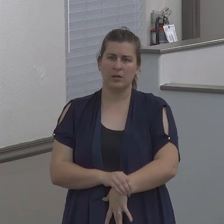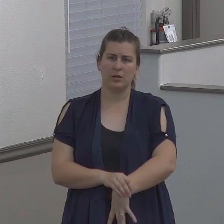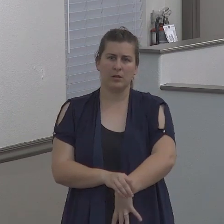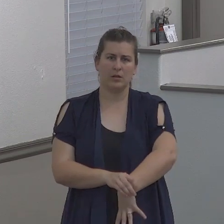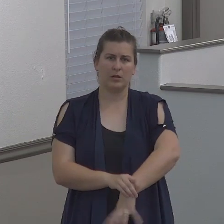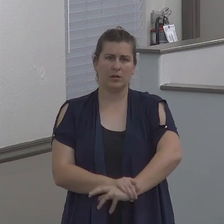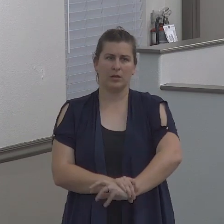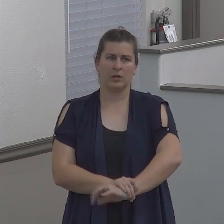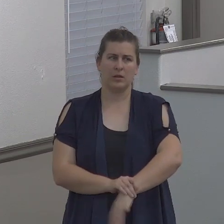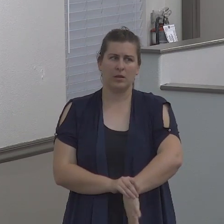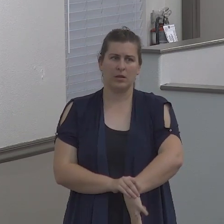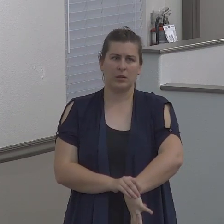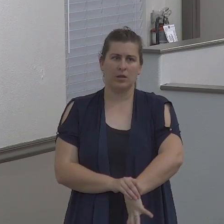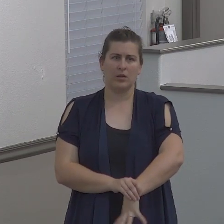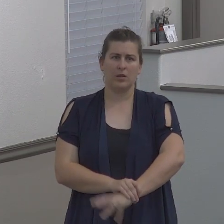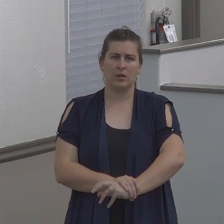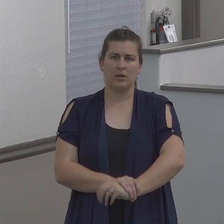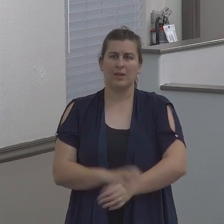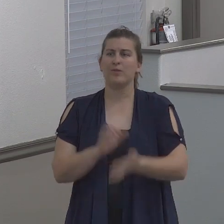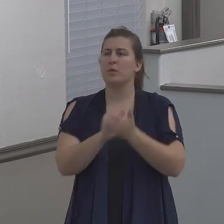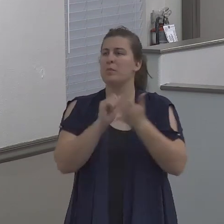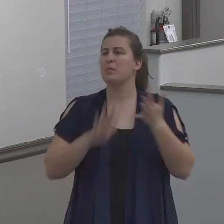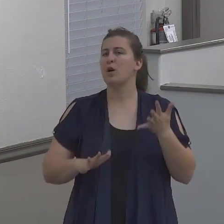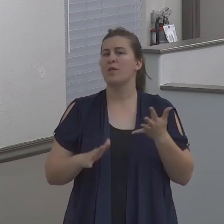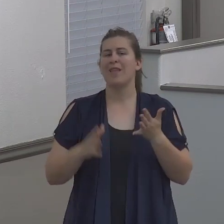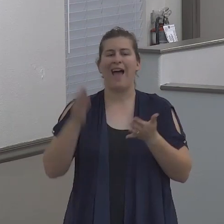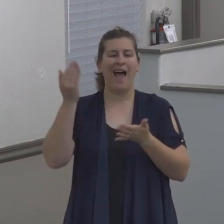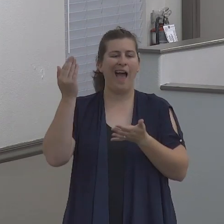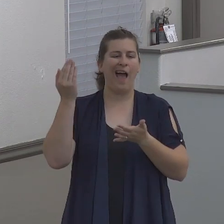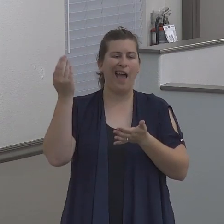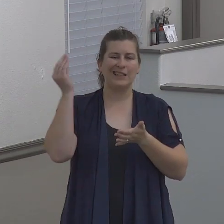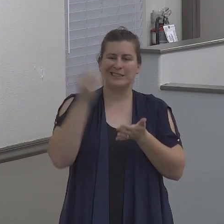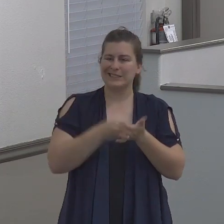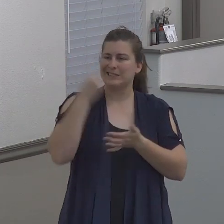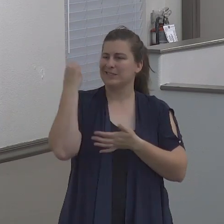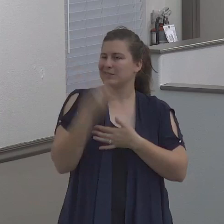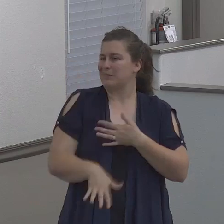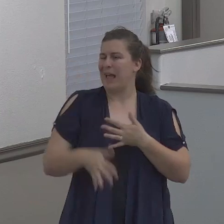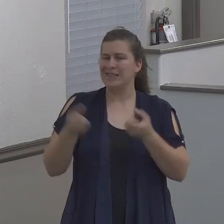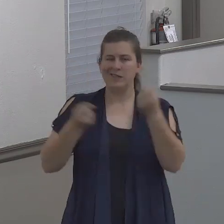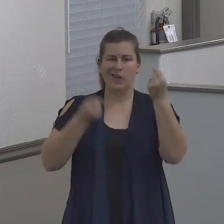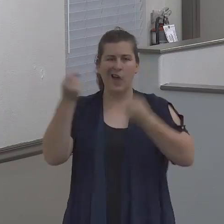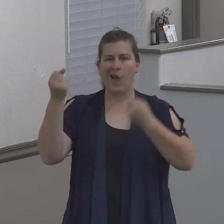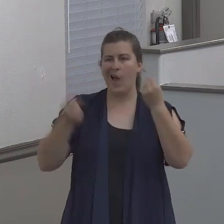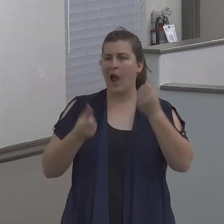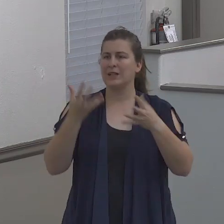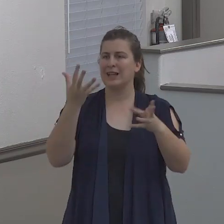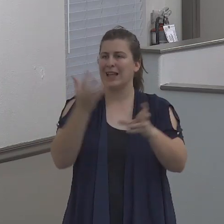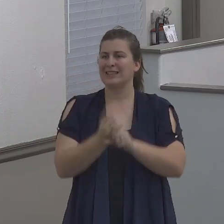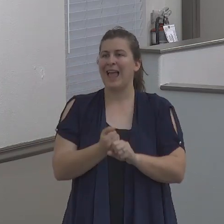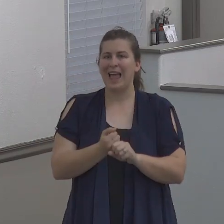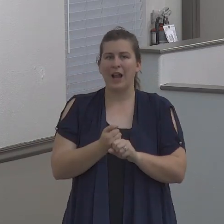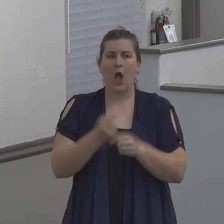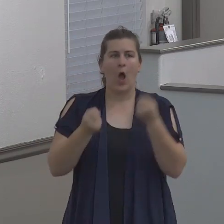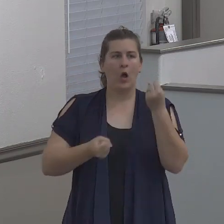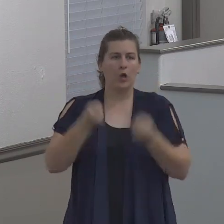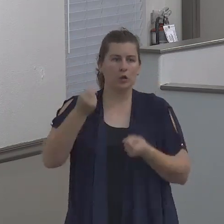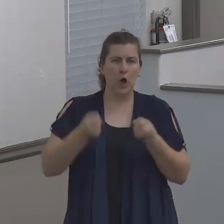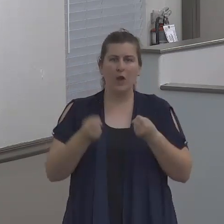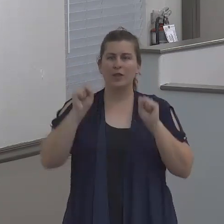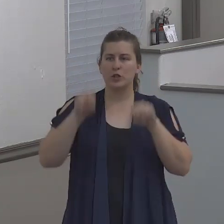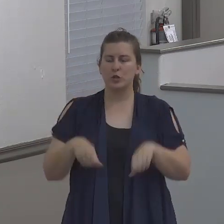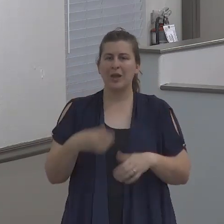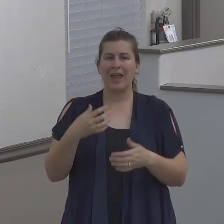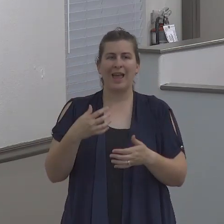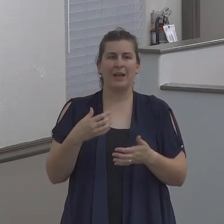Downsize your living requirements. Get rid of the high-priced vehicles and get something with